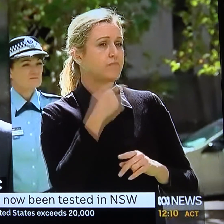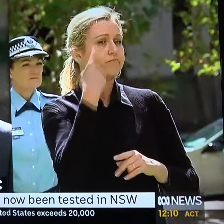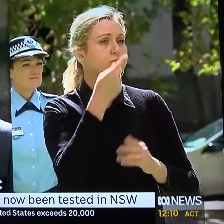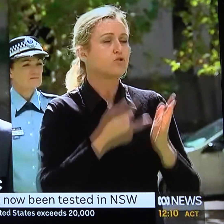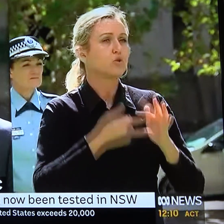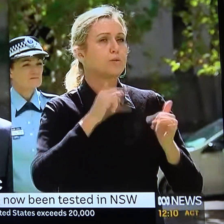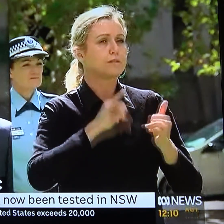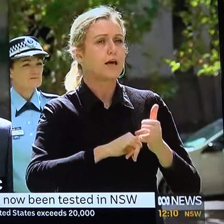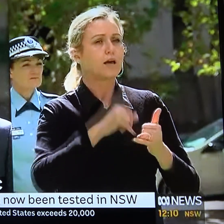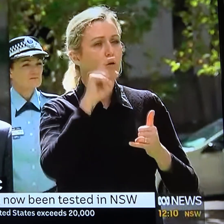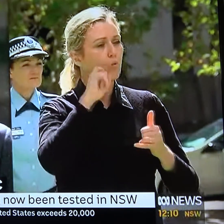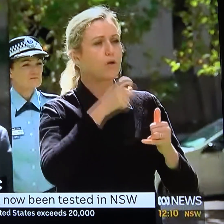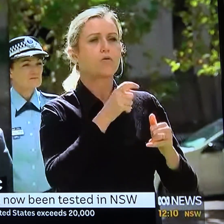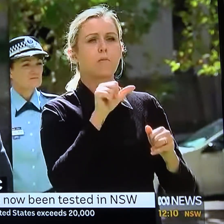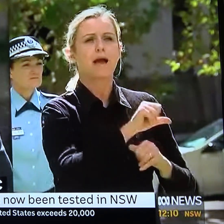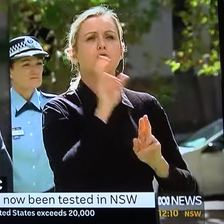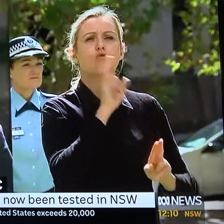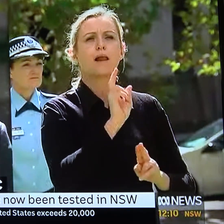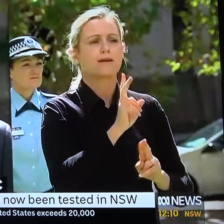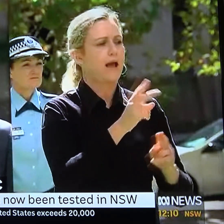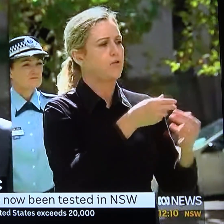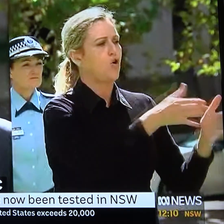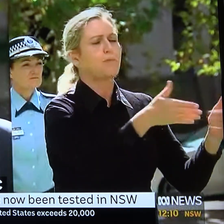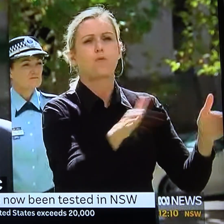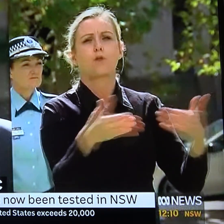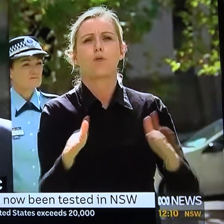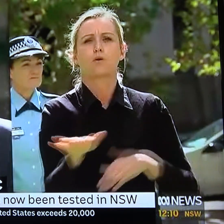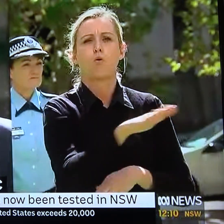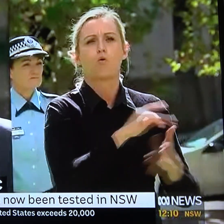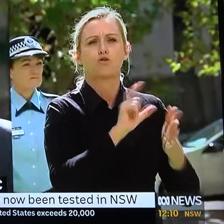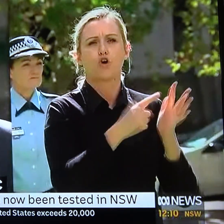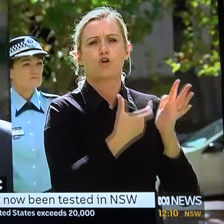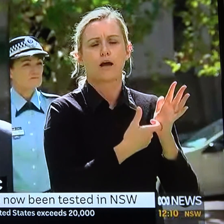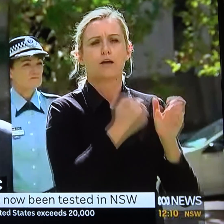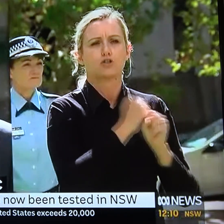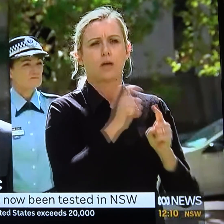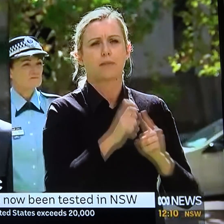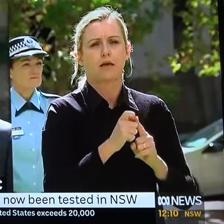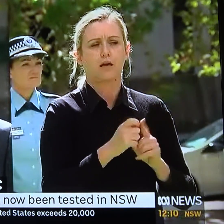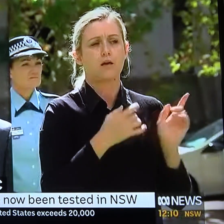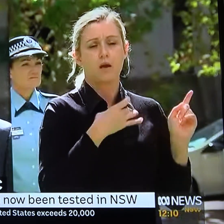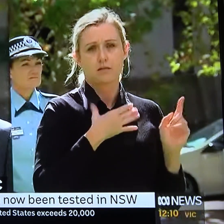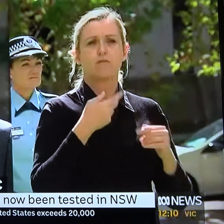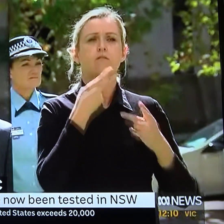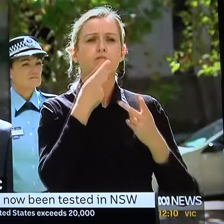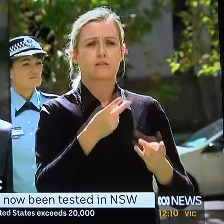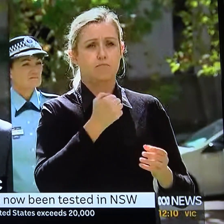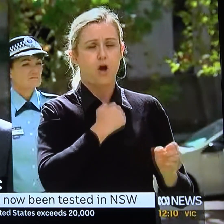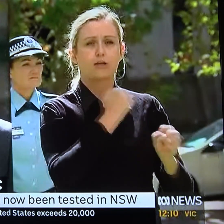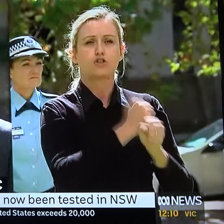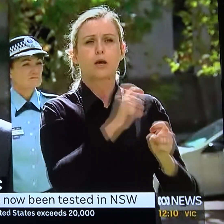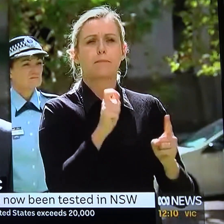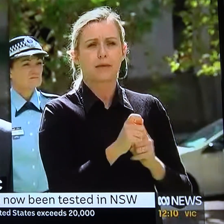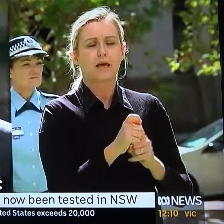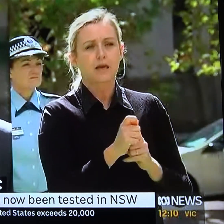week and had indicating perhaps my age here, but I had both a pneumococcal injection and also a flu shot.